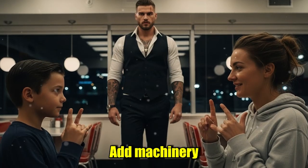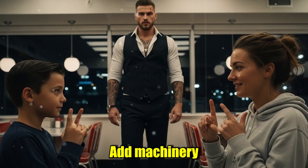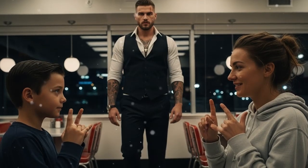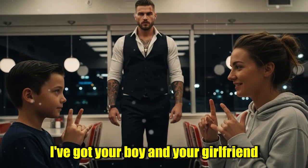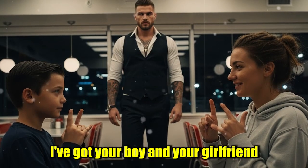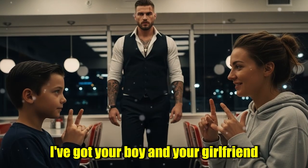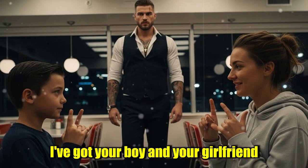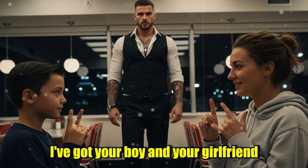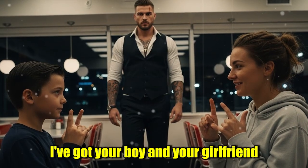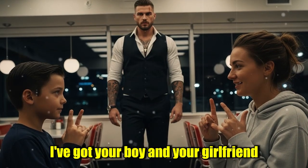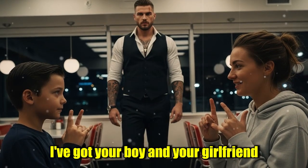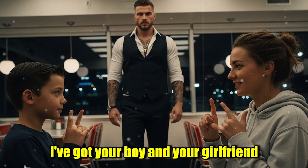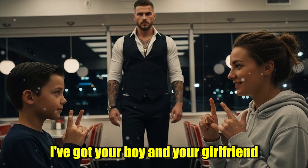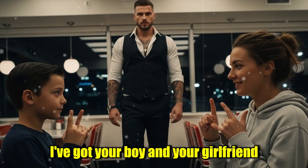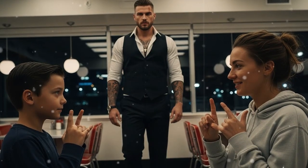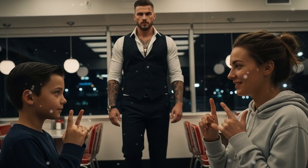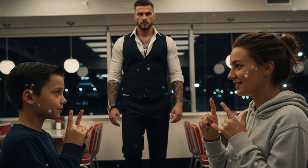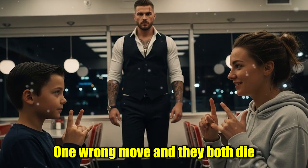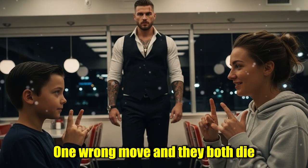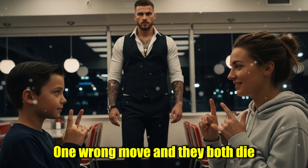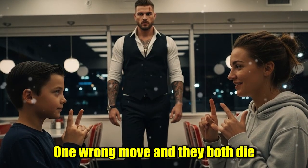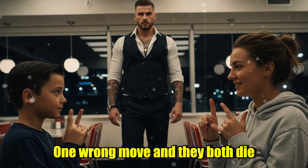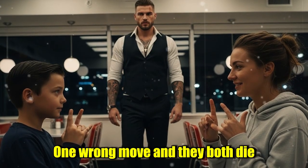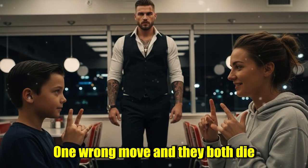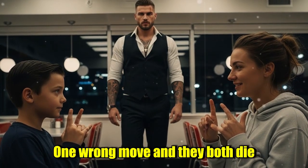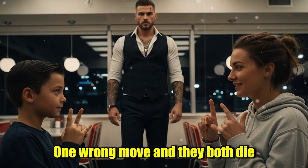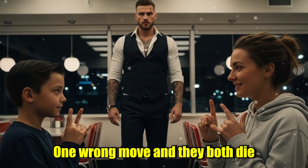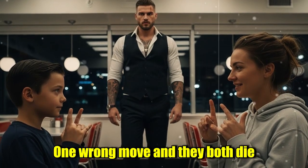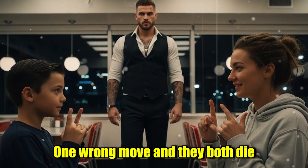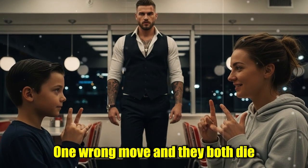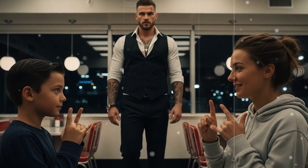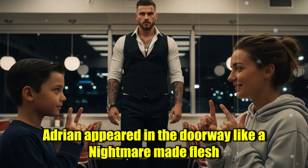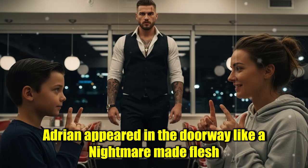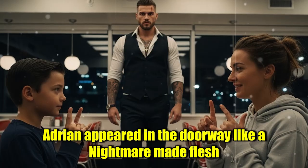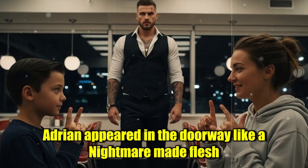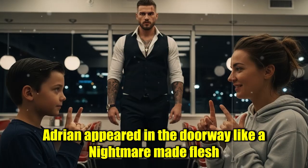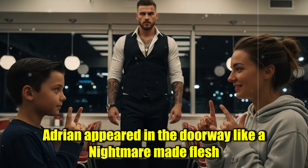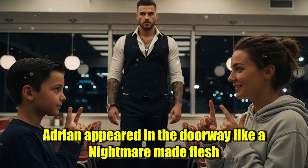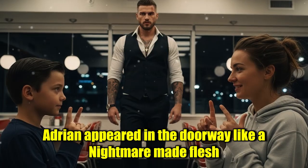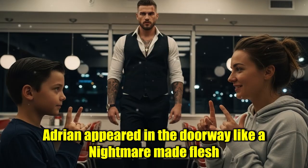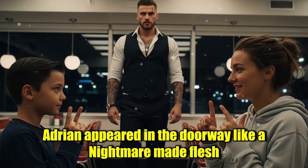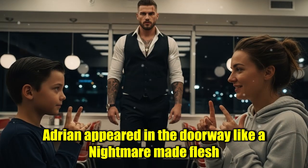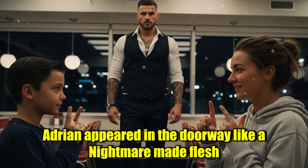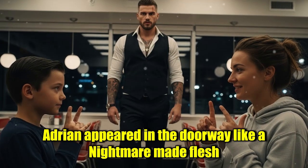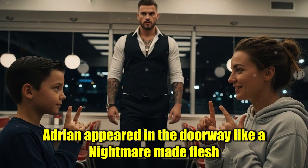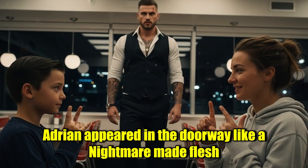machinery. I've got your boy and your girlfriend. One wrong move and they both die. Adrian appeared in the doorway like a nightmare